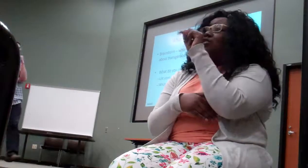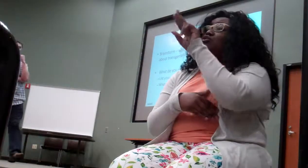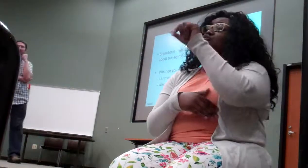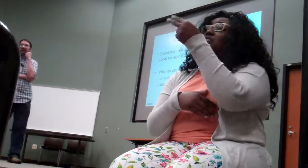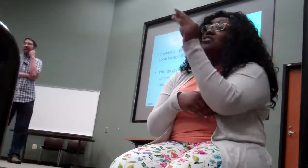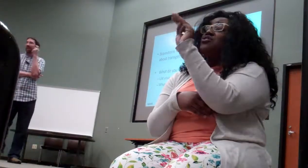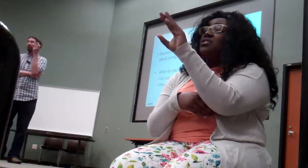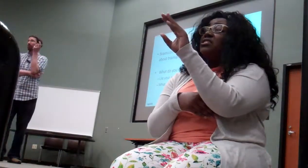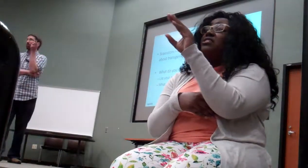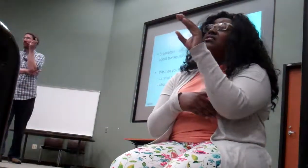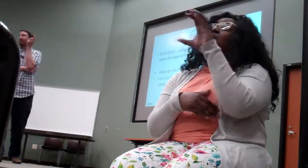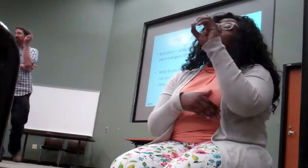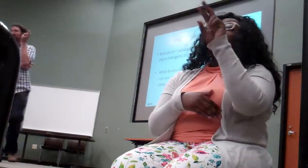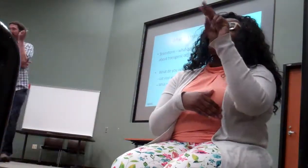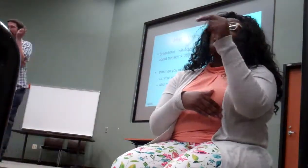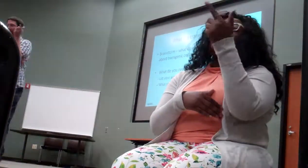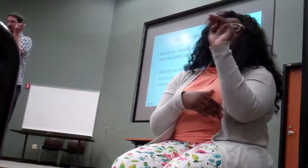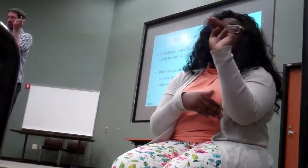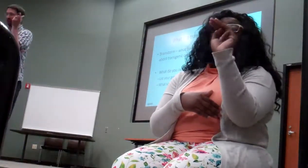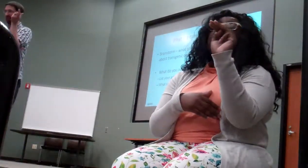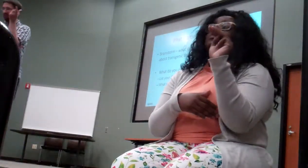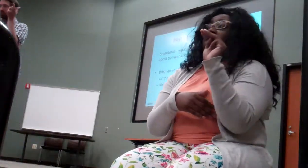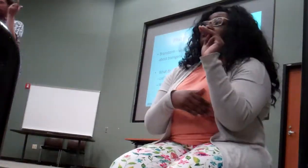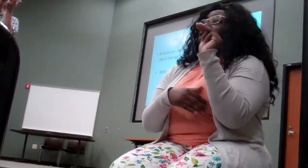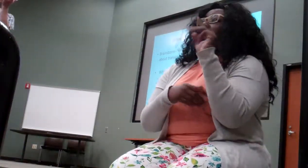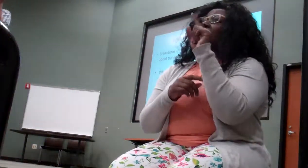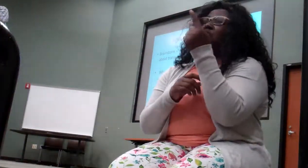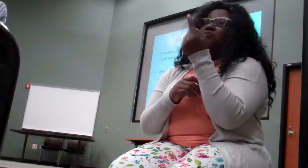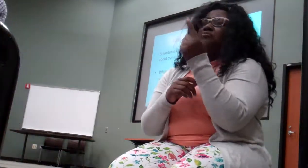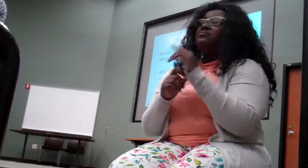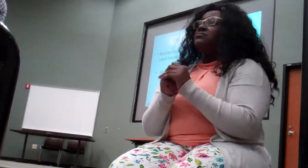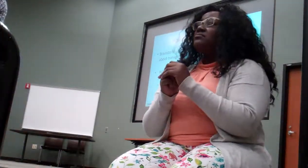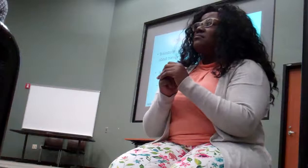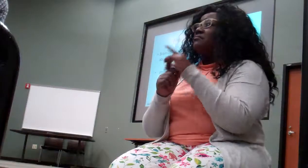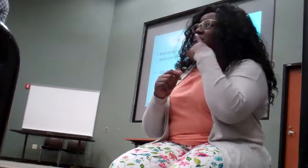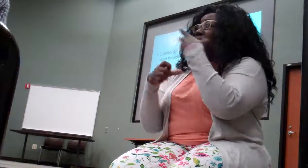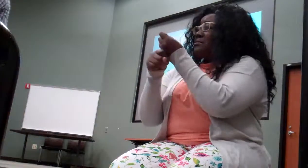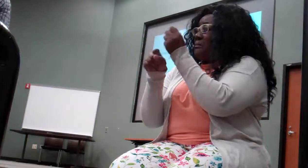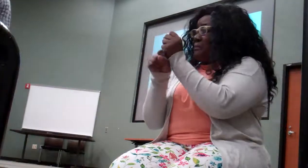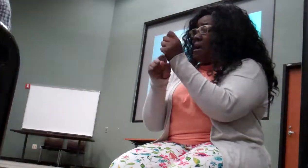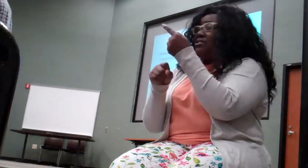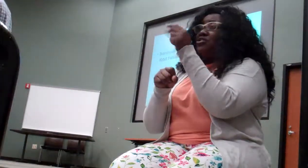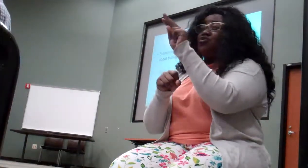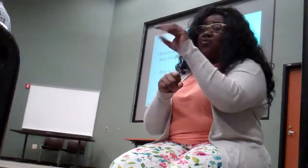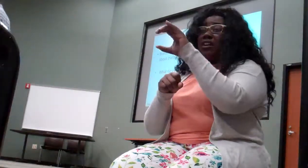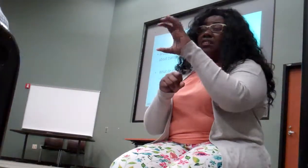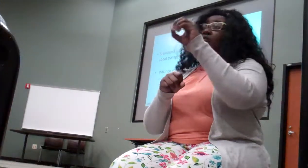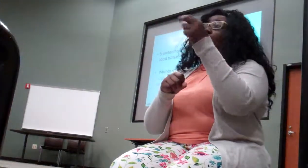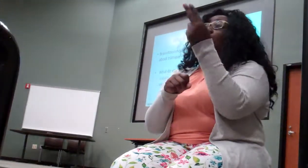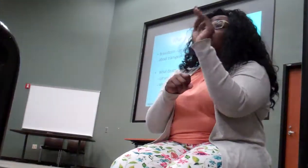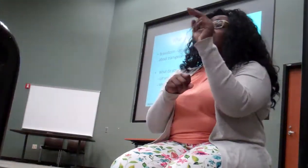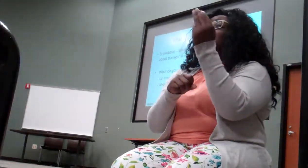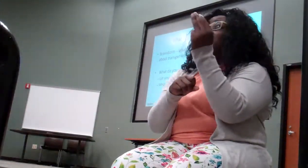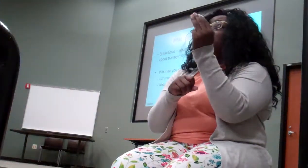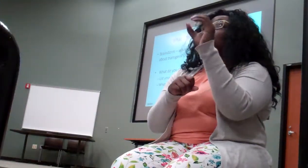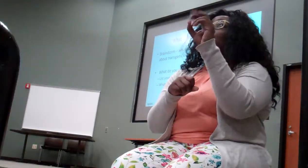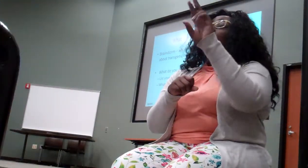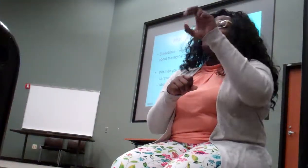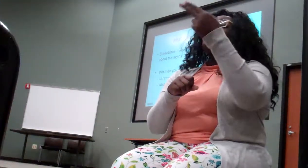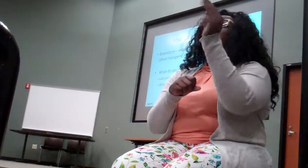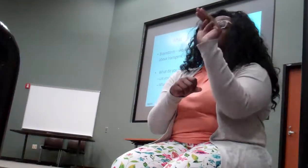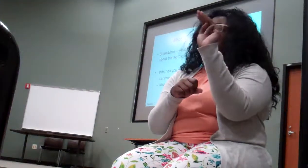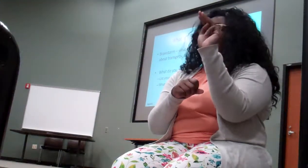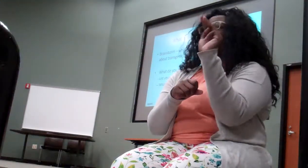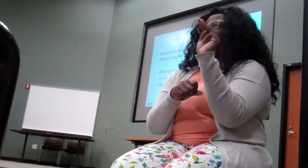brainstorm. And if we were to make a transgenic organism, what would we need to know? Right? What would we need to be able to do in order to make